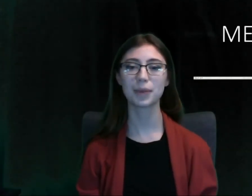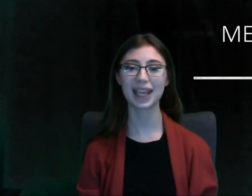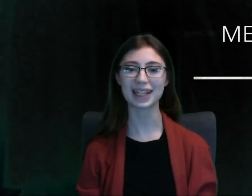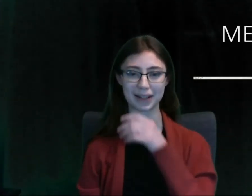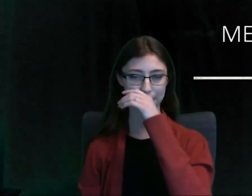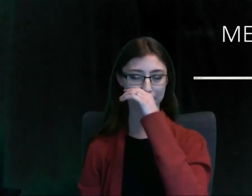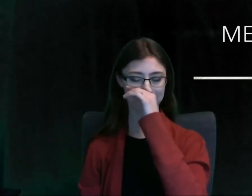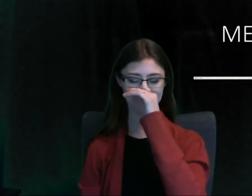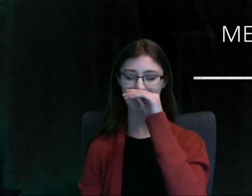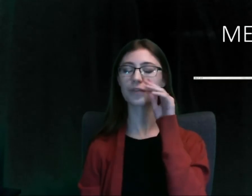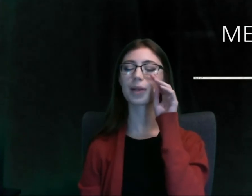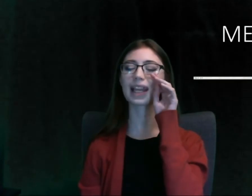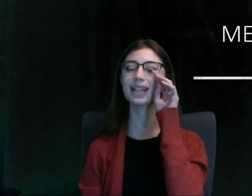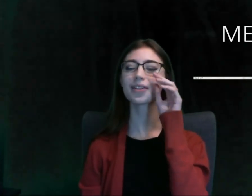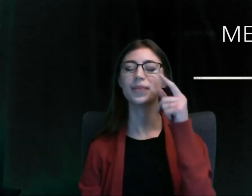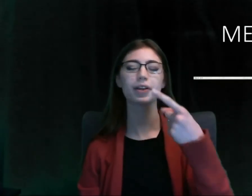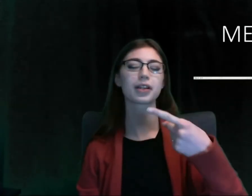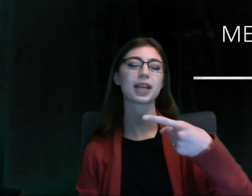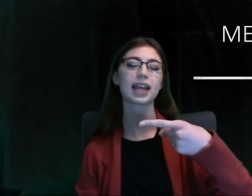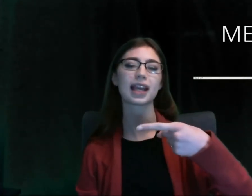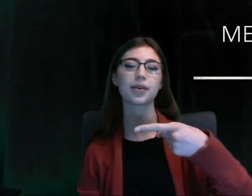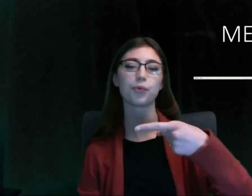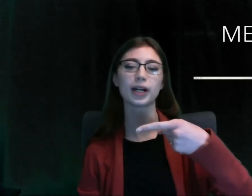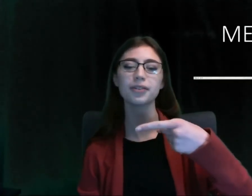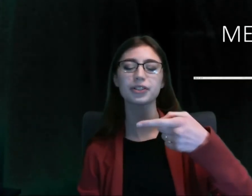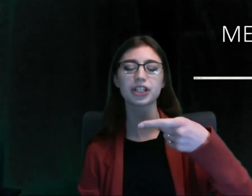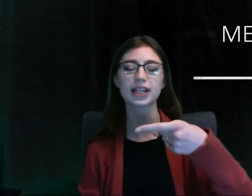Mechanic. For mechanic, you're going to make a 1 or G hand shape